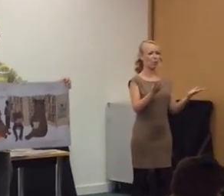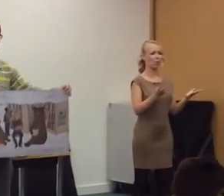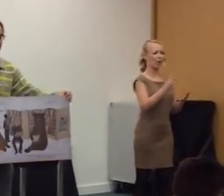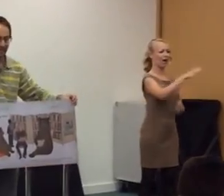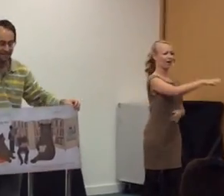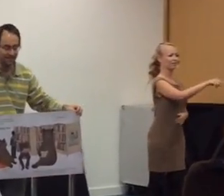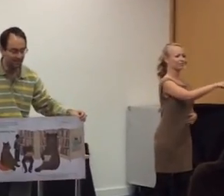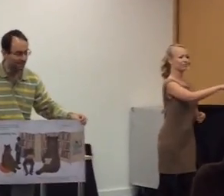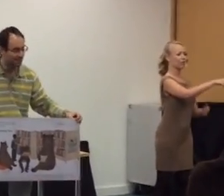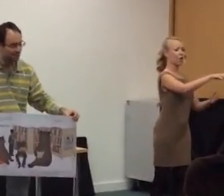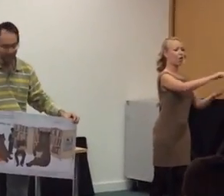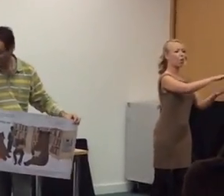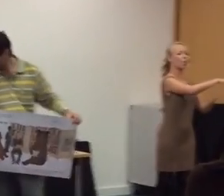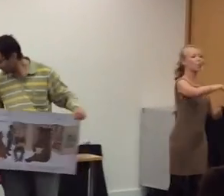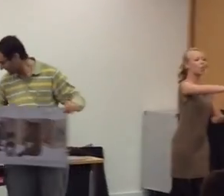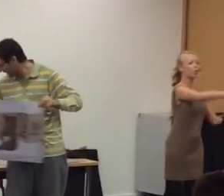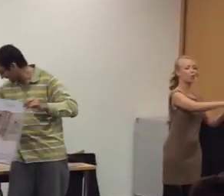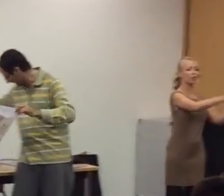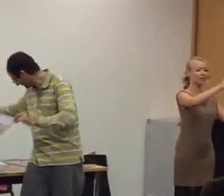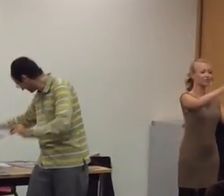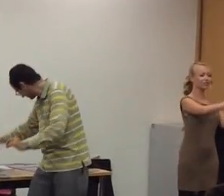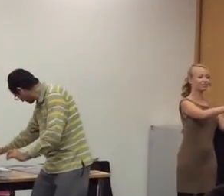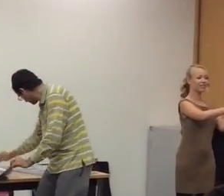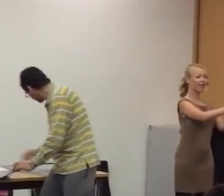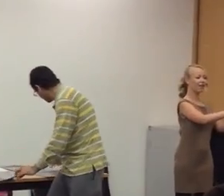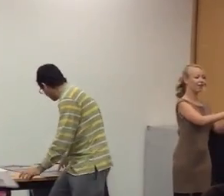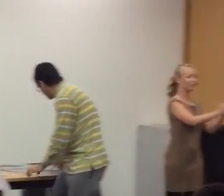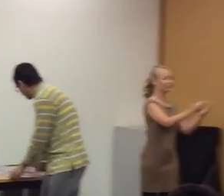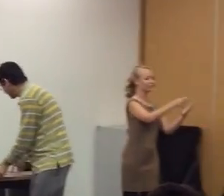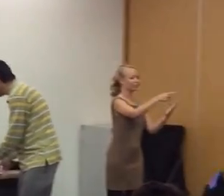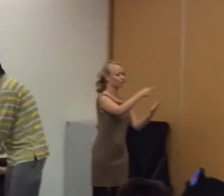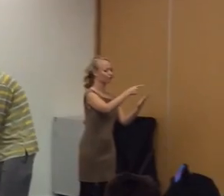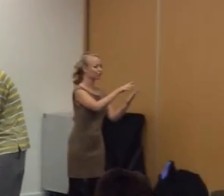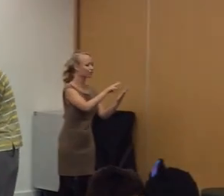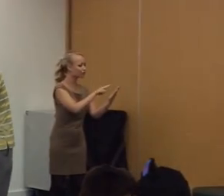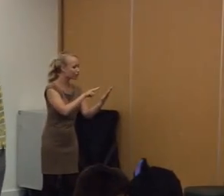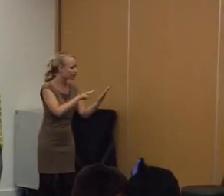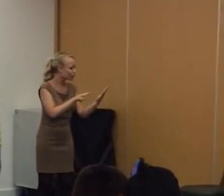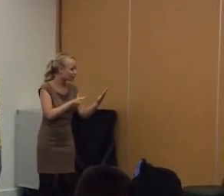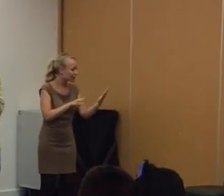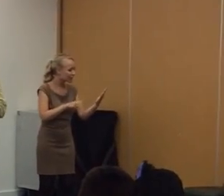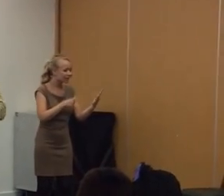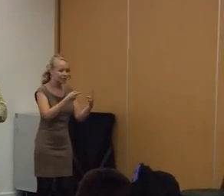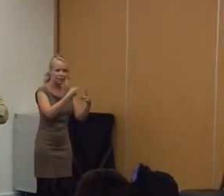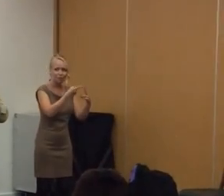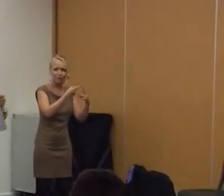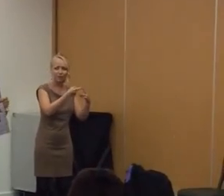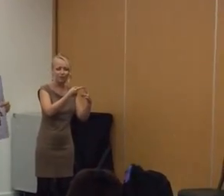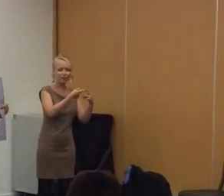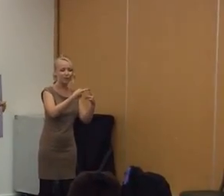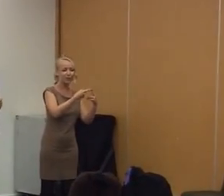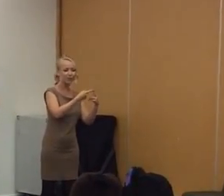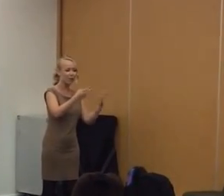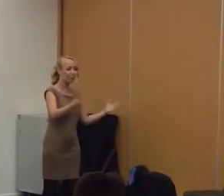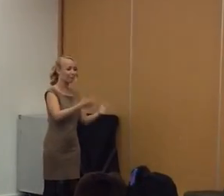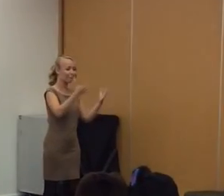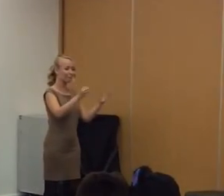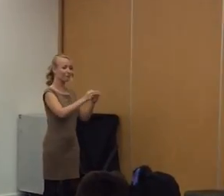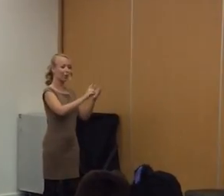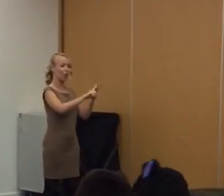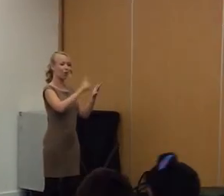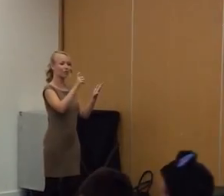centre. Here, they would read together. What else would they do? They'd play bocce